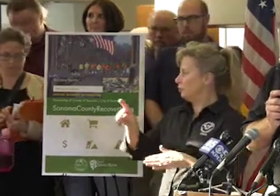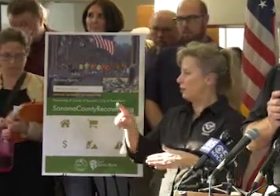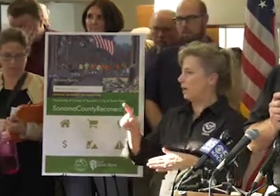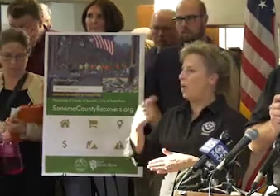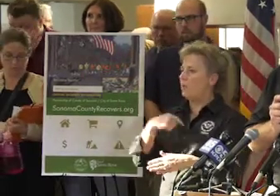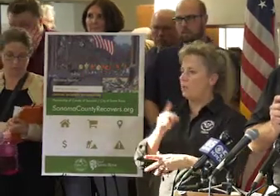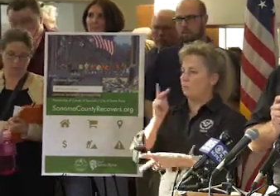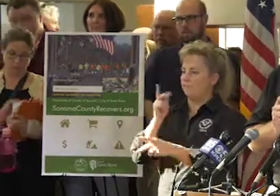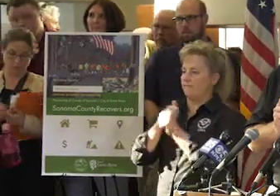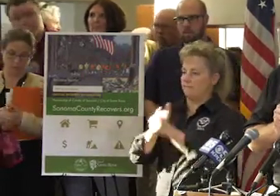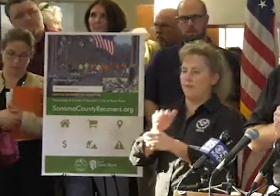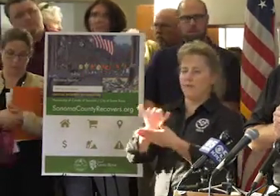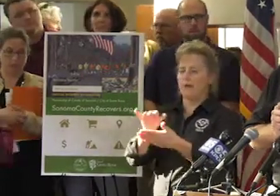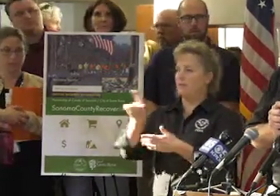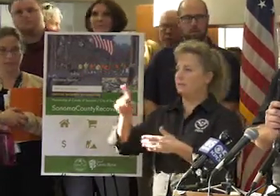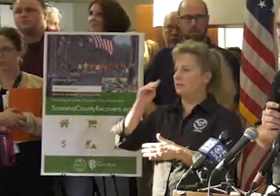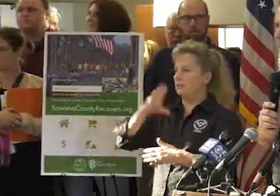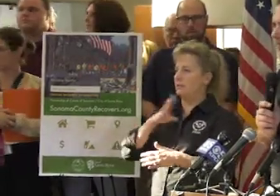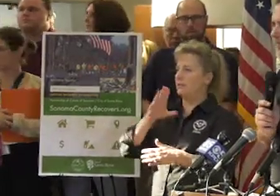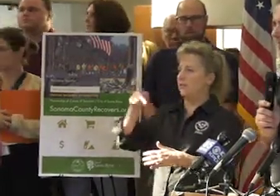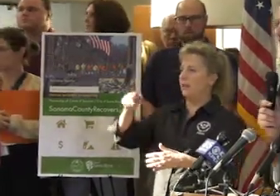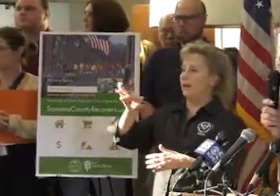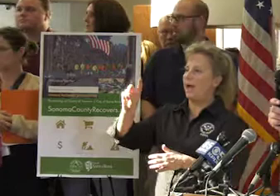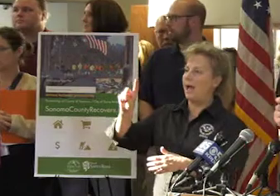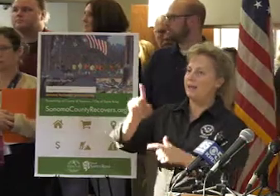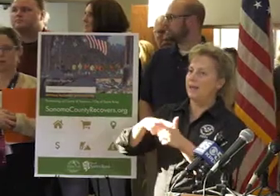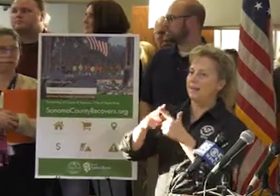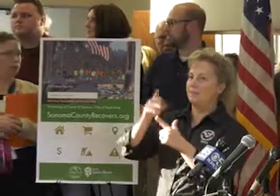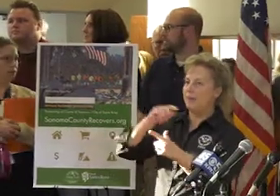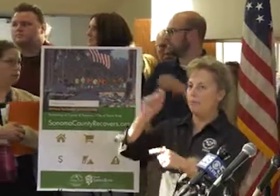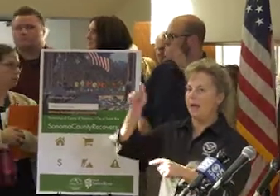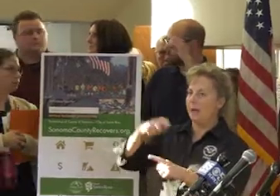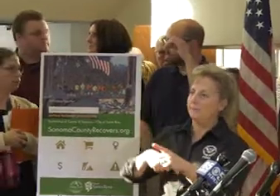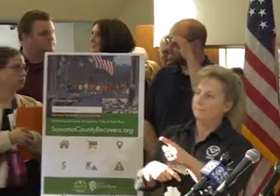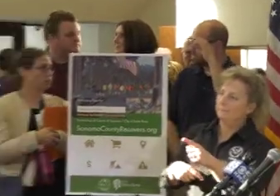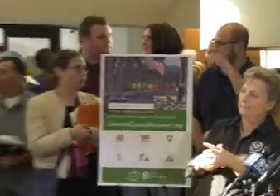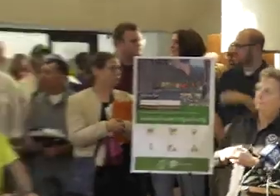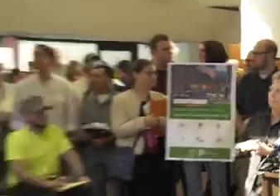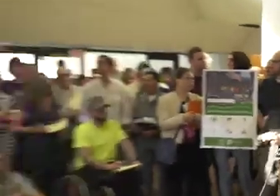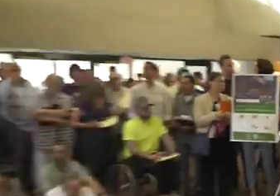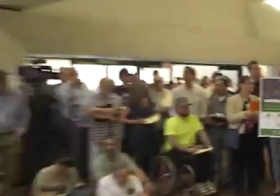by that. We're going to go to the gentleman in the plaid right here and the gentleman with the hat up.